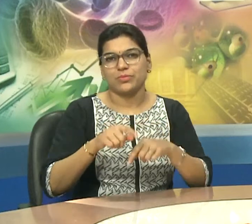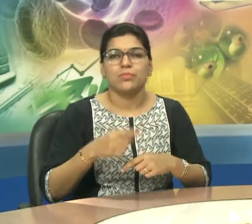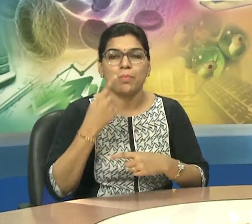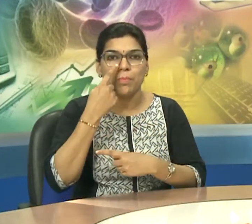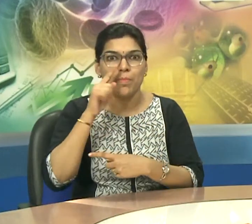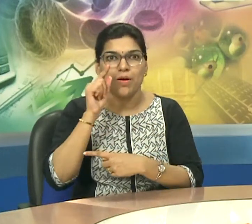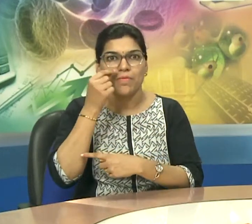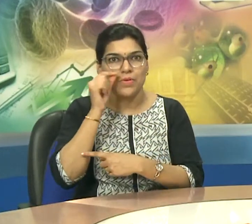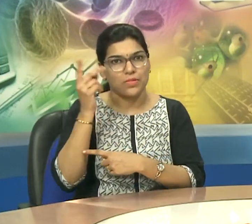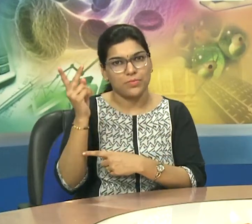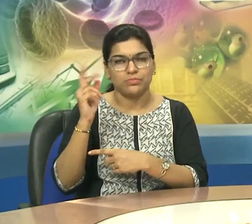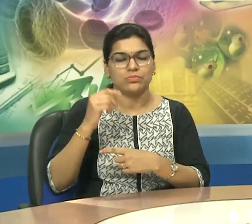Blandishments,